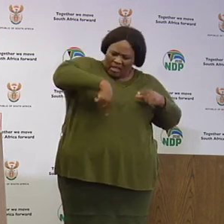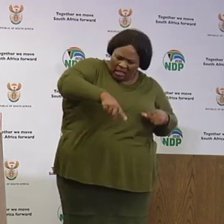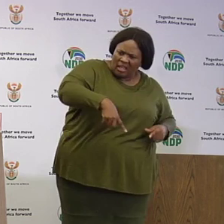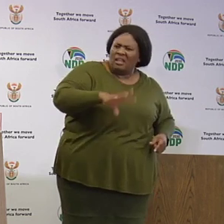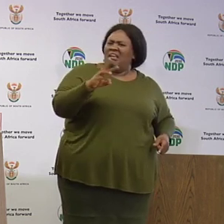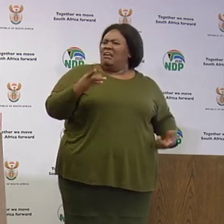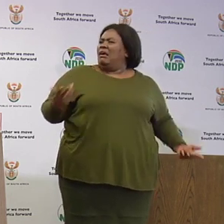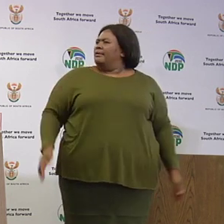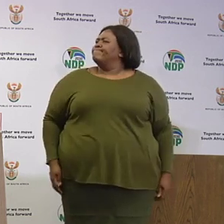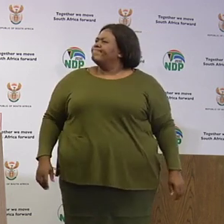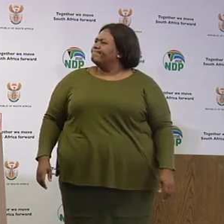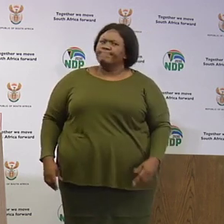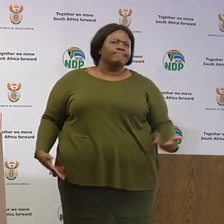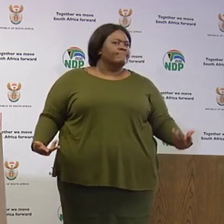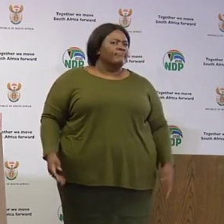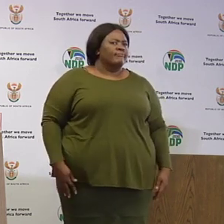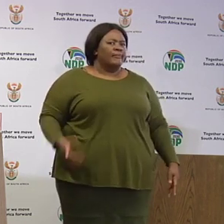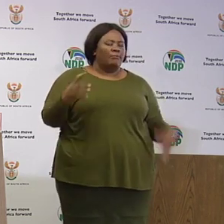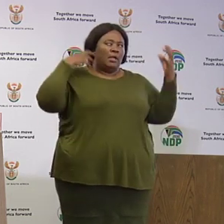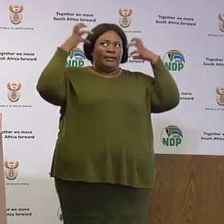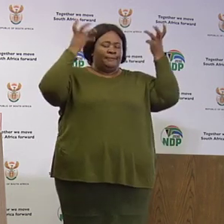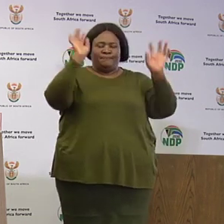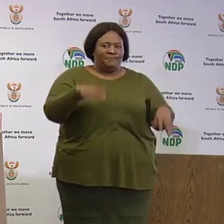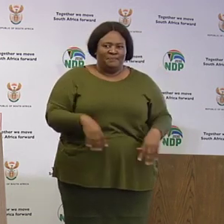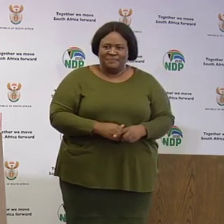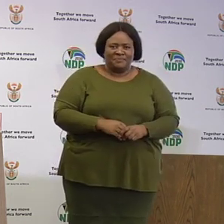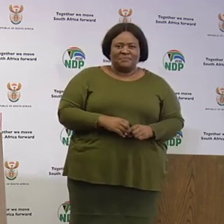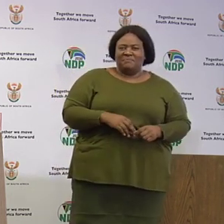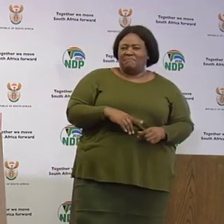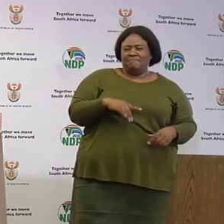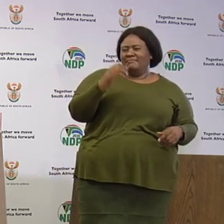Am I so? Yeah. I've lost it.